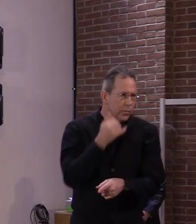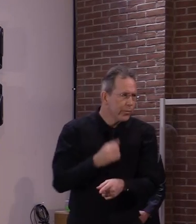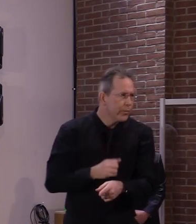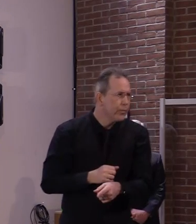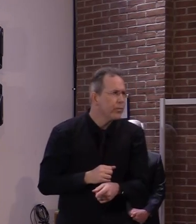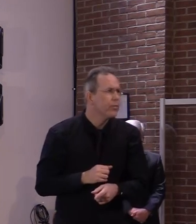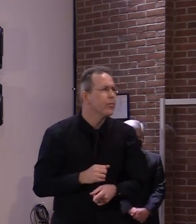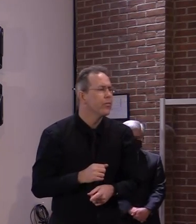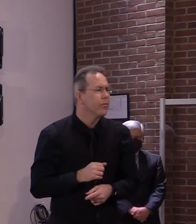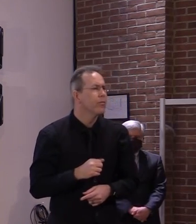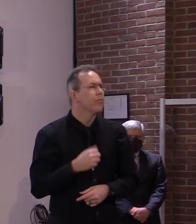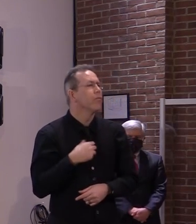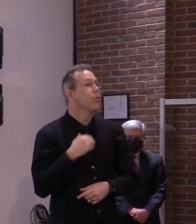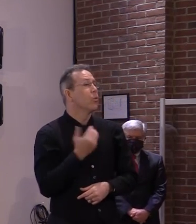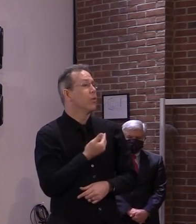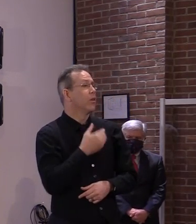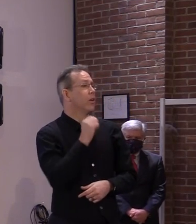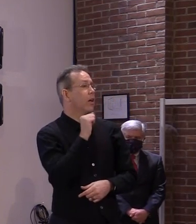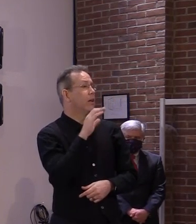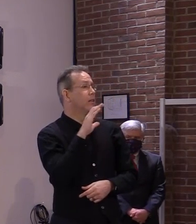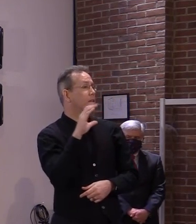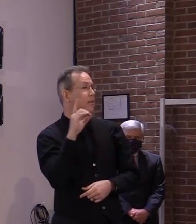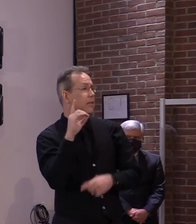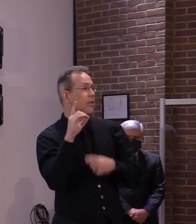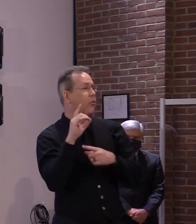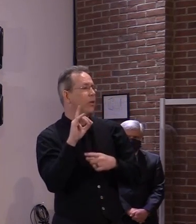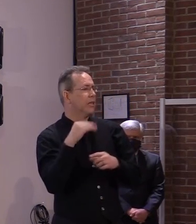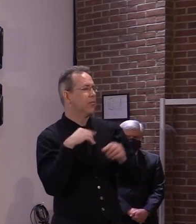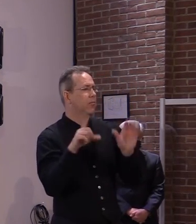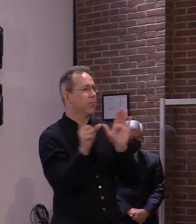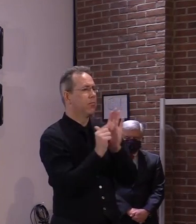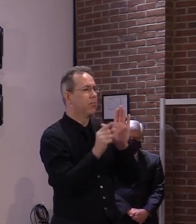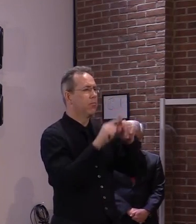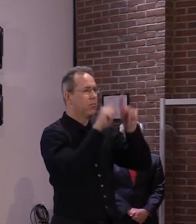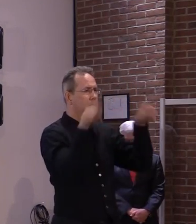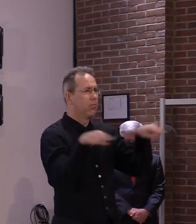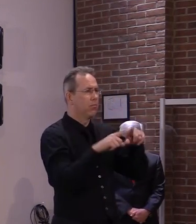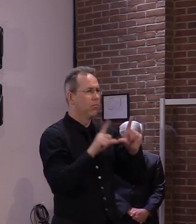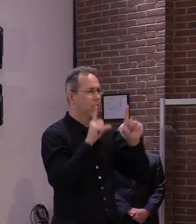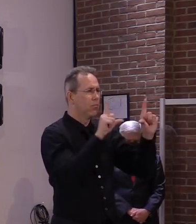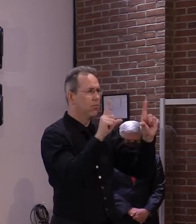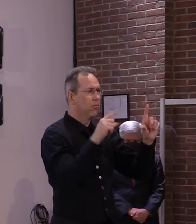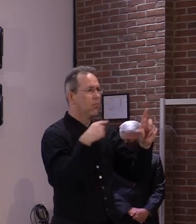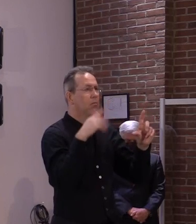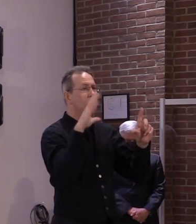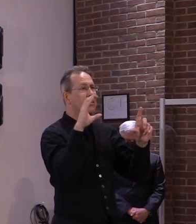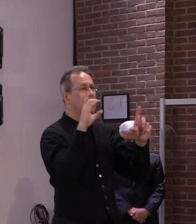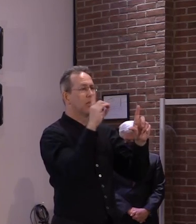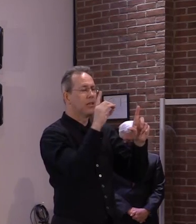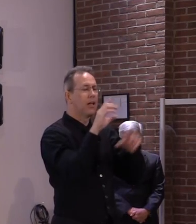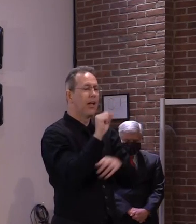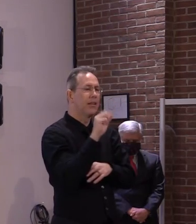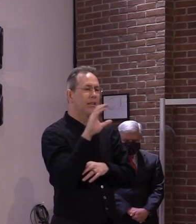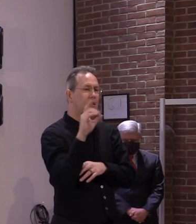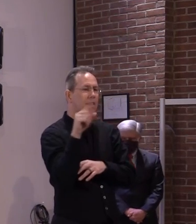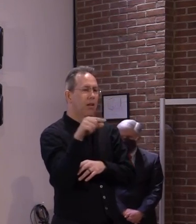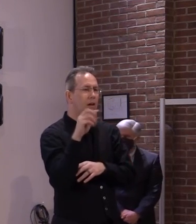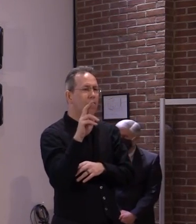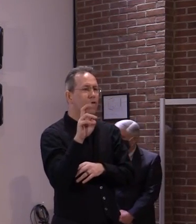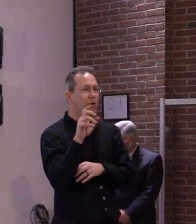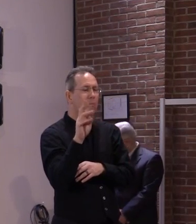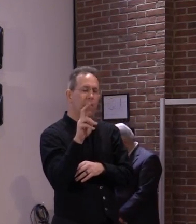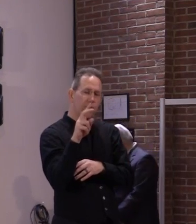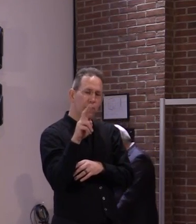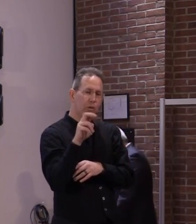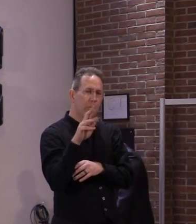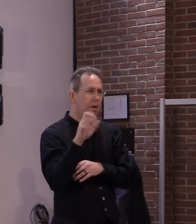the website at accd.vermont.gov to reflect the changes in the vaccination policy